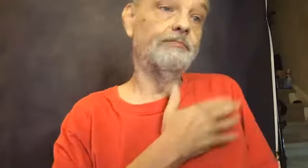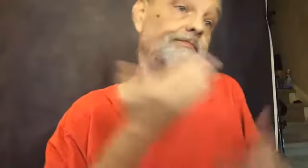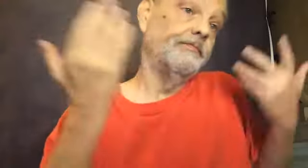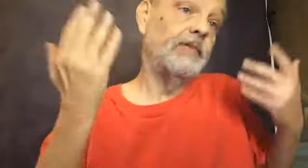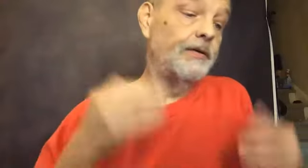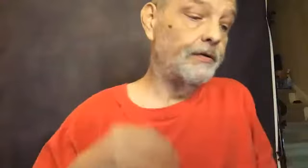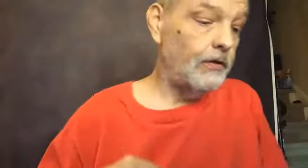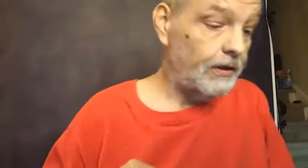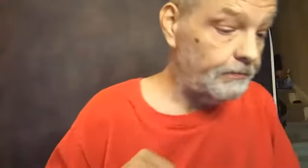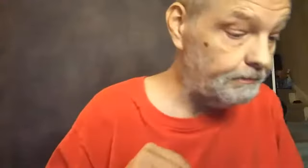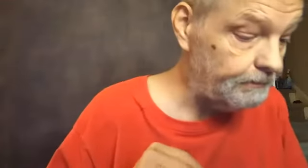I don't know why.